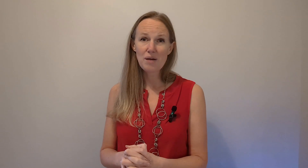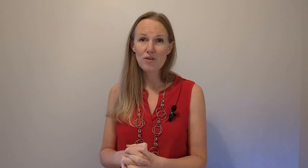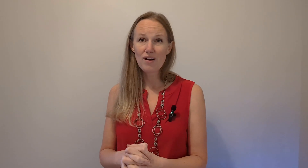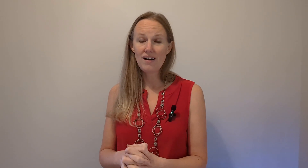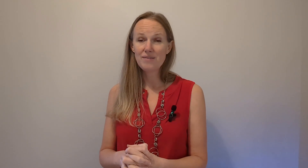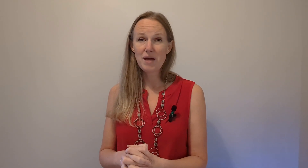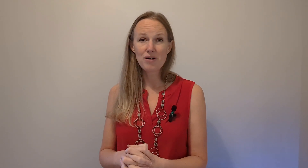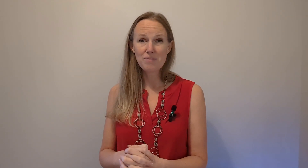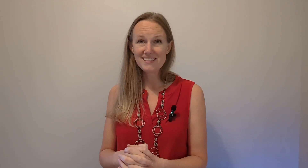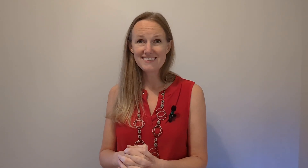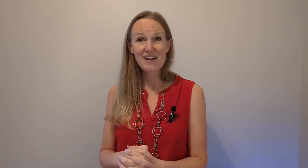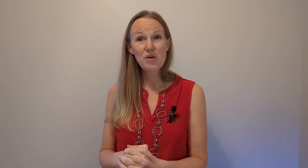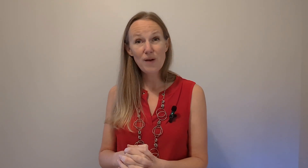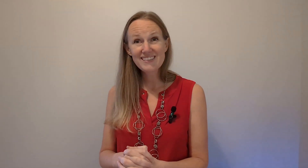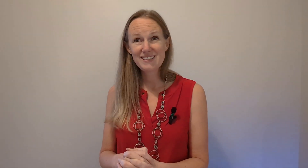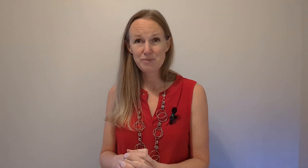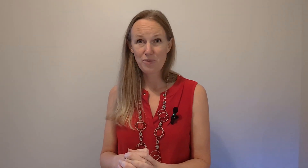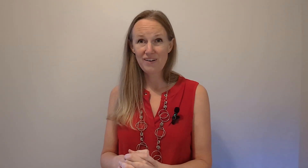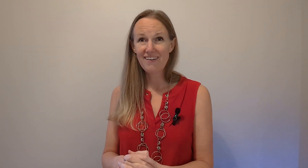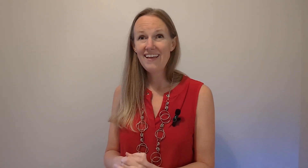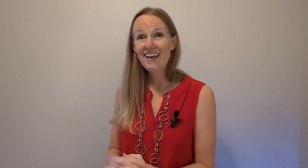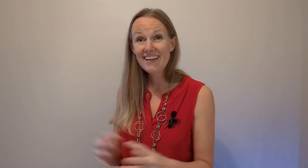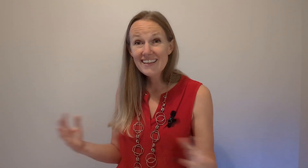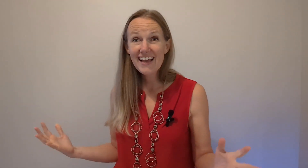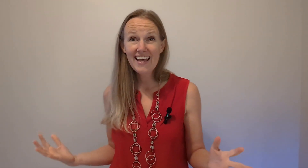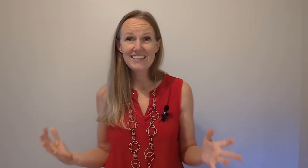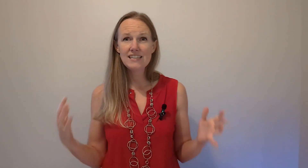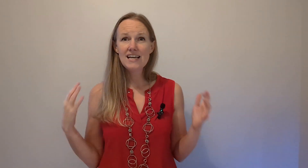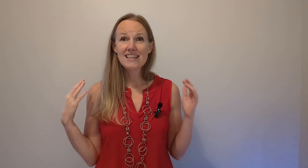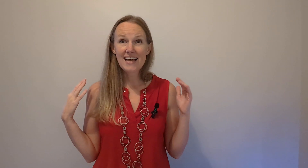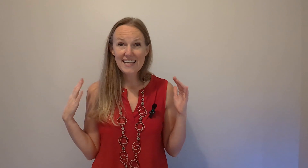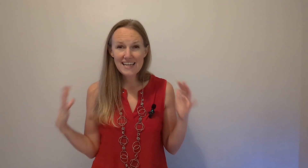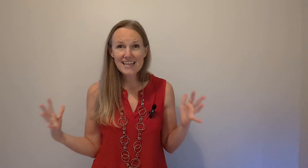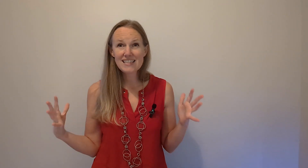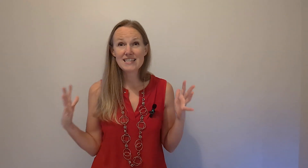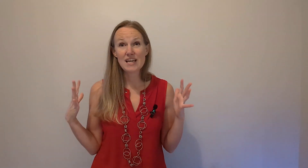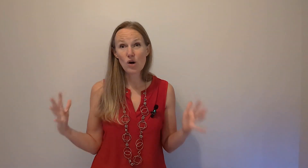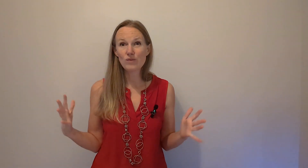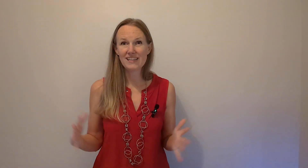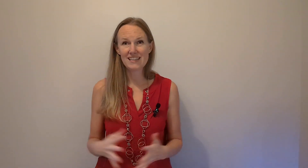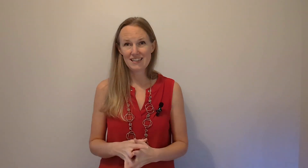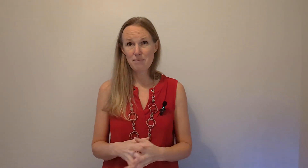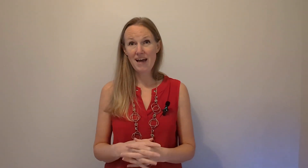that promise that Christ is born, and in the end, that is the only thing that